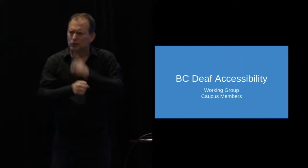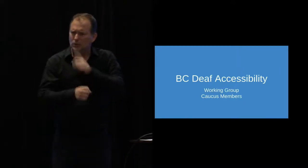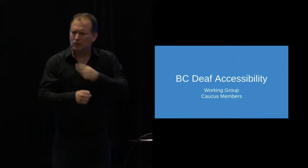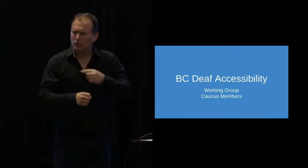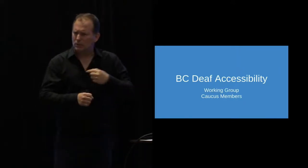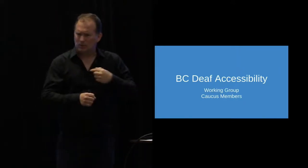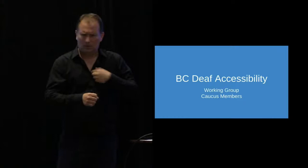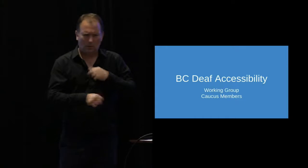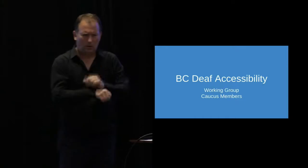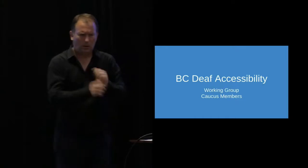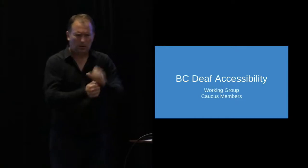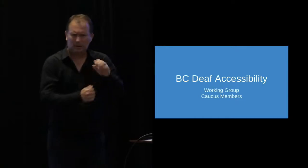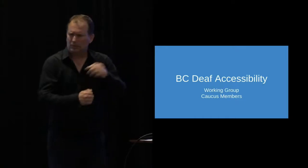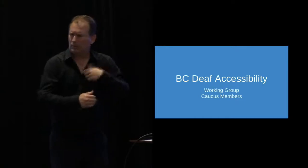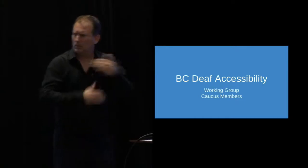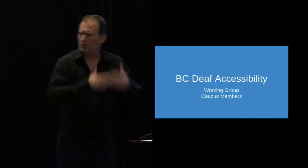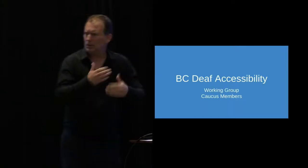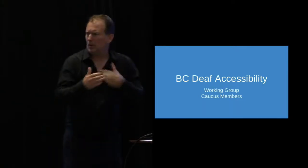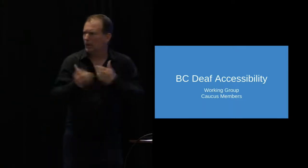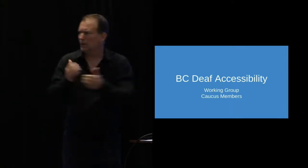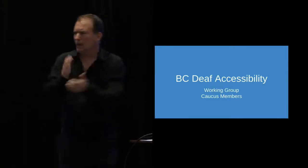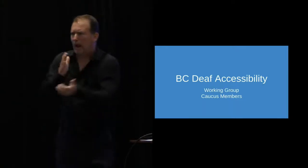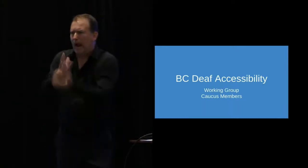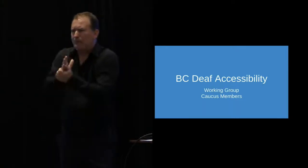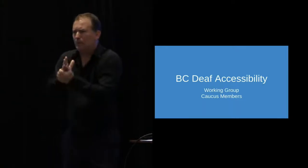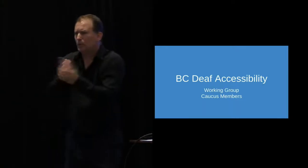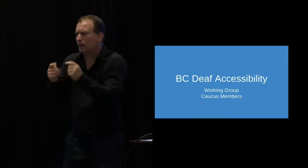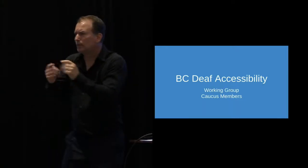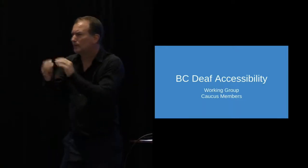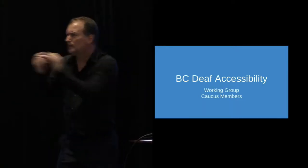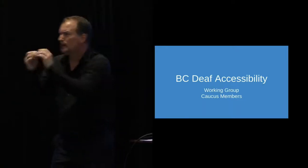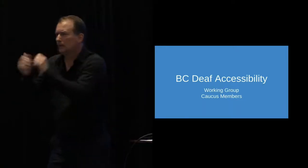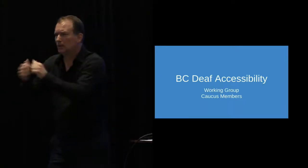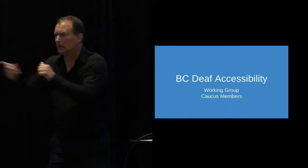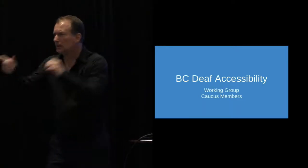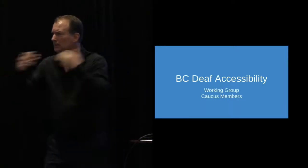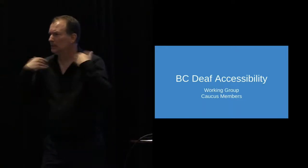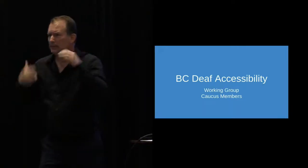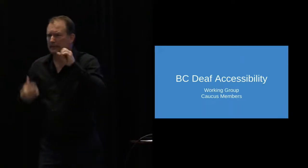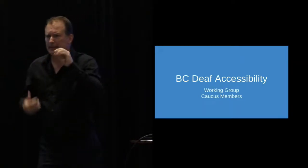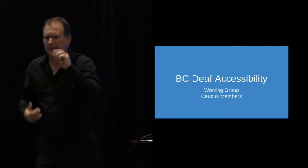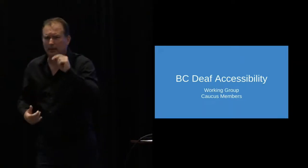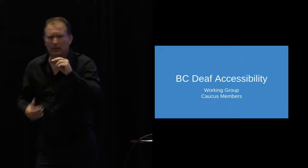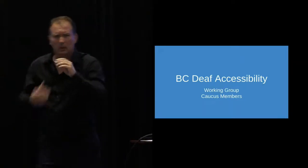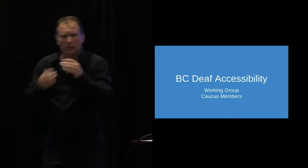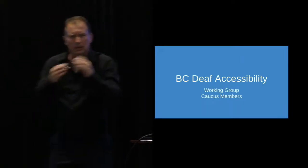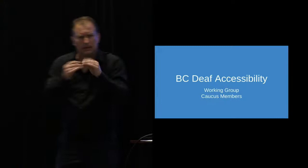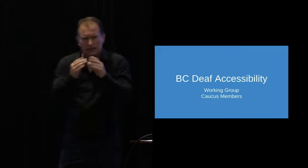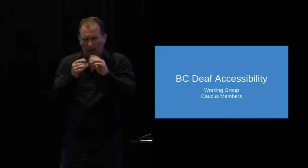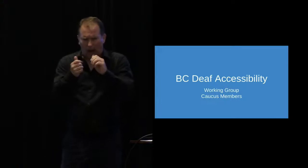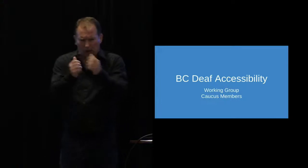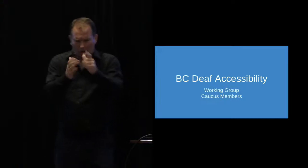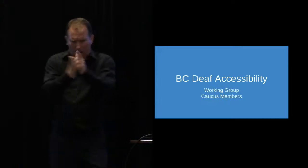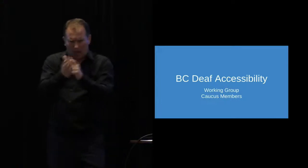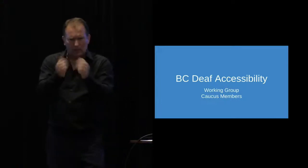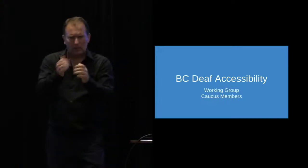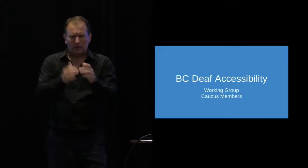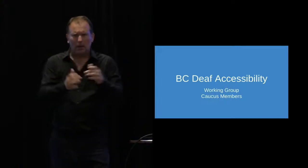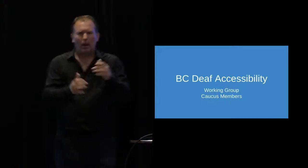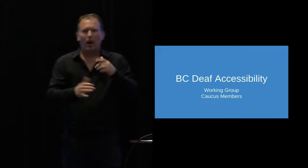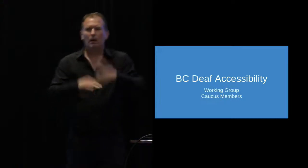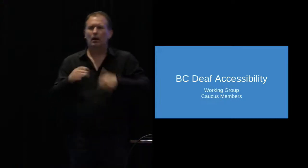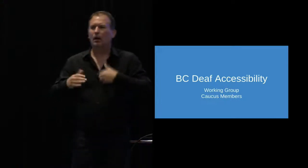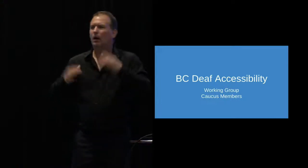members, people from across the province who came together to ensure that as the Accessible BC Act was being worked on, that